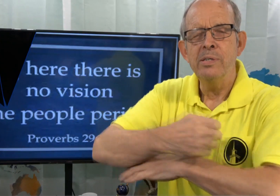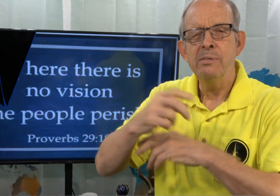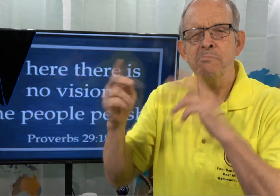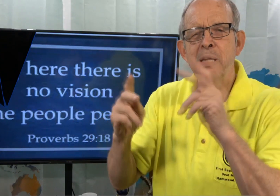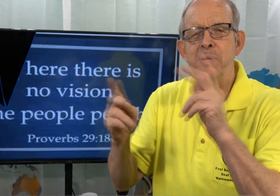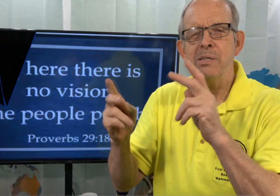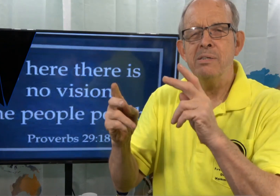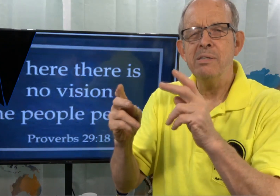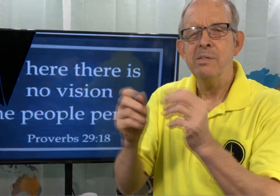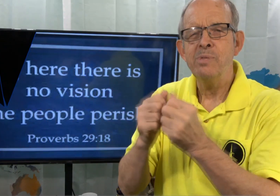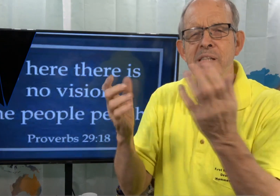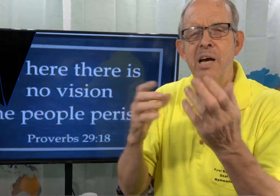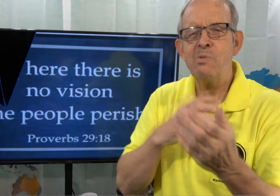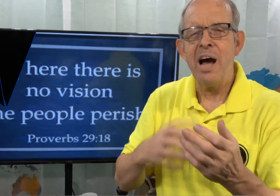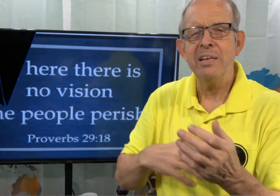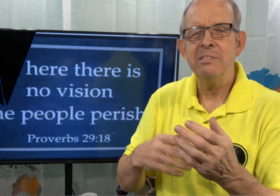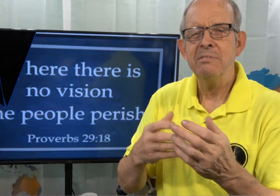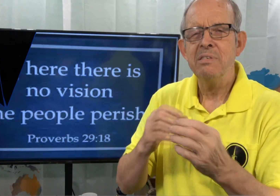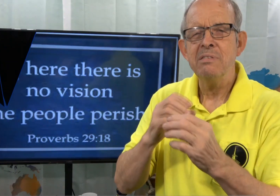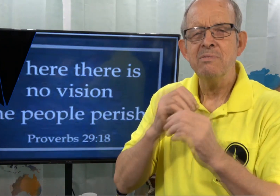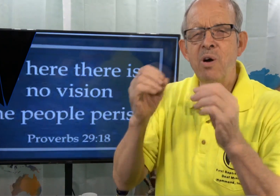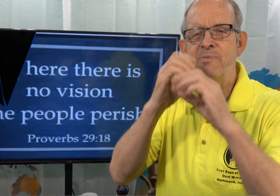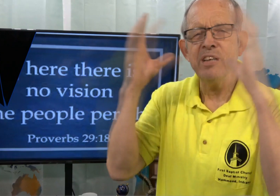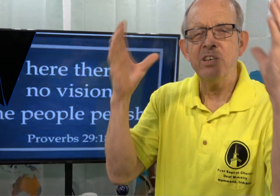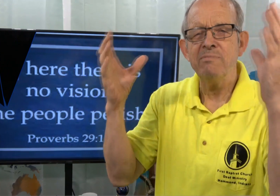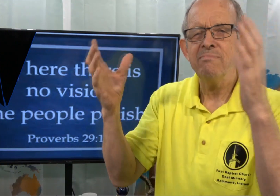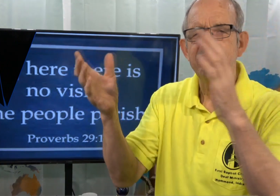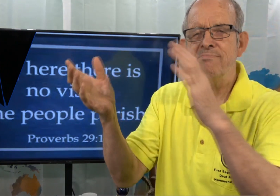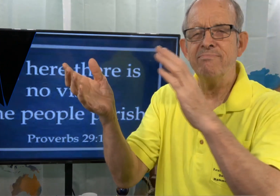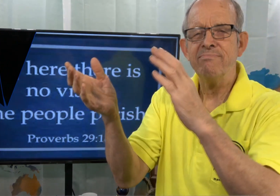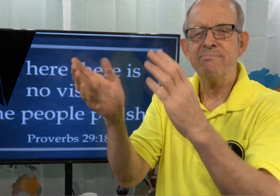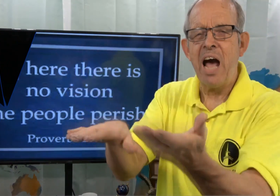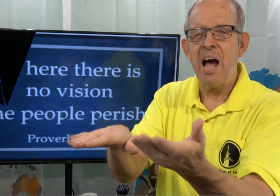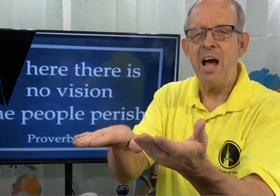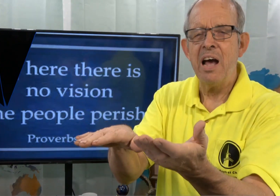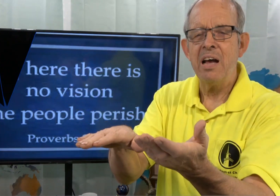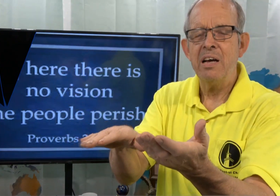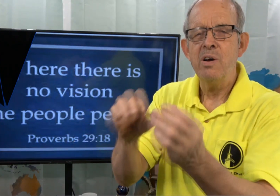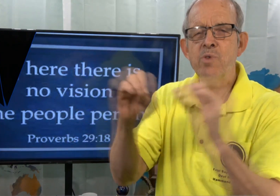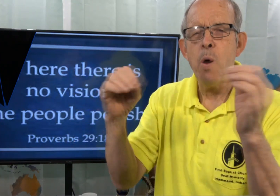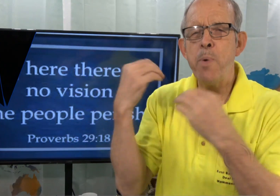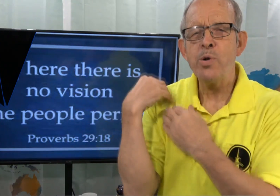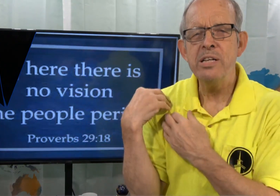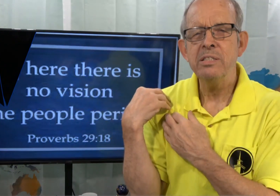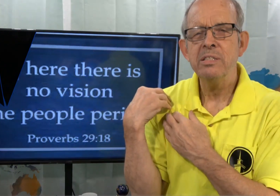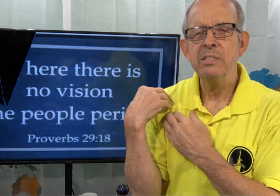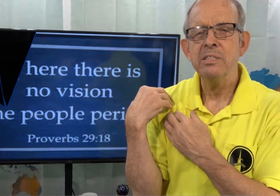Boom. People without Christ, no vision, die. No person,